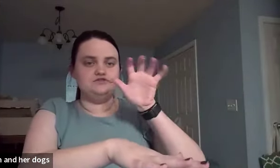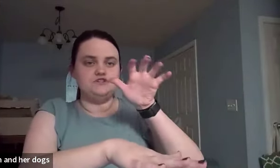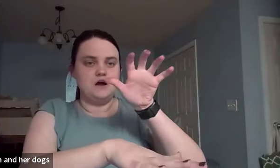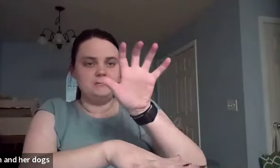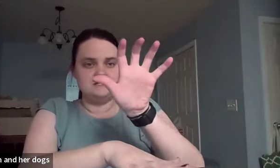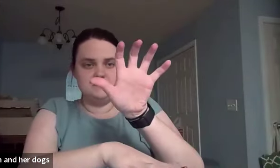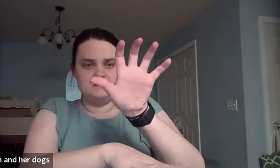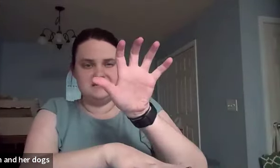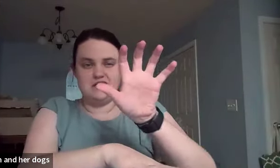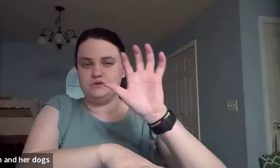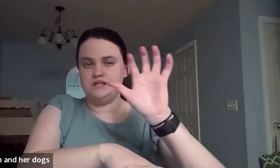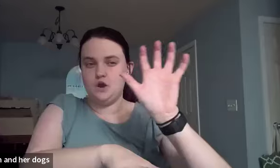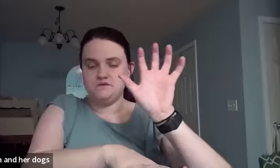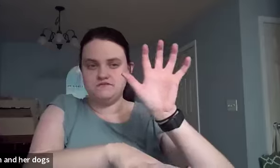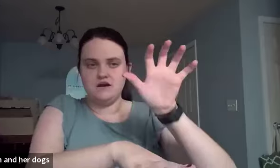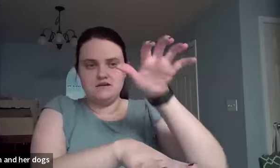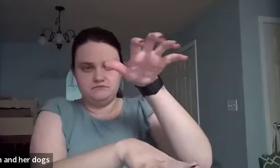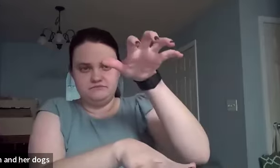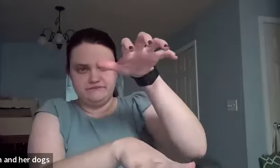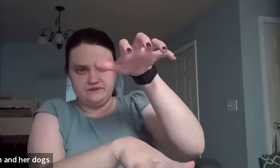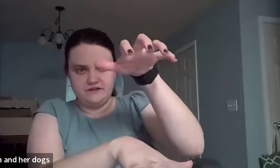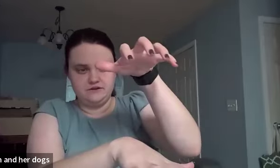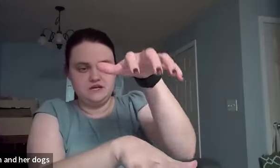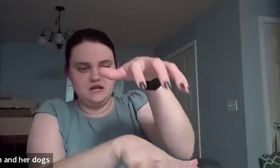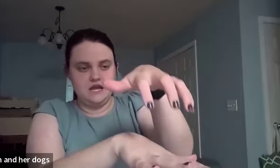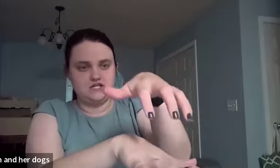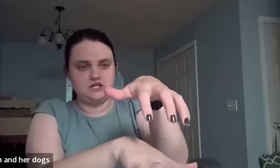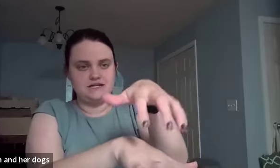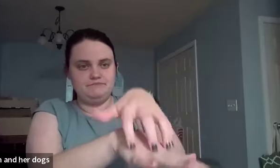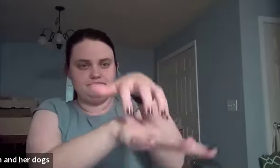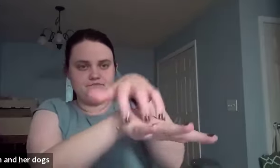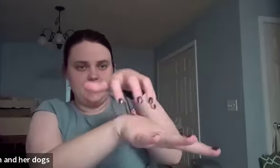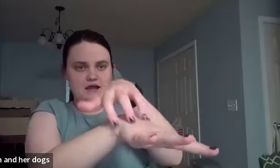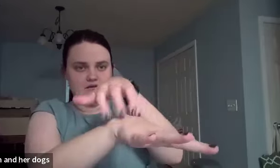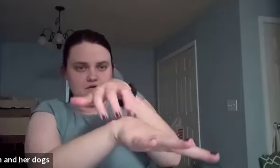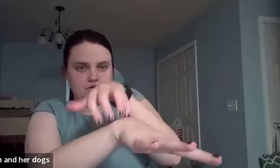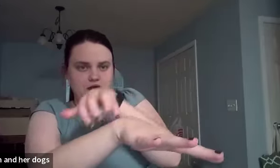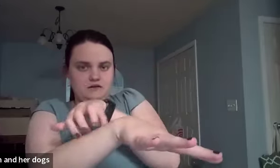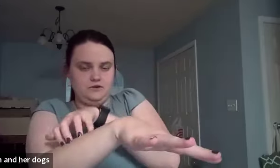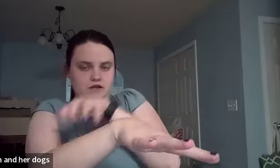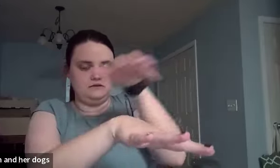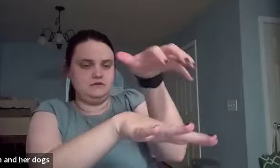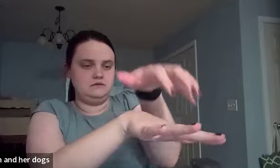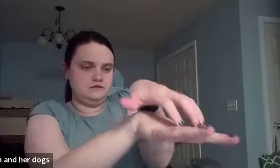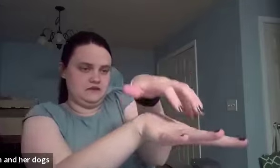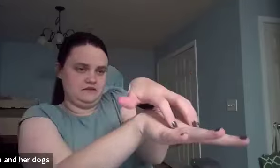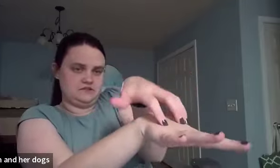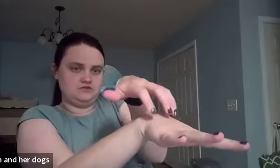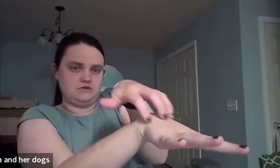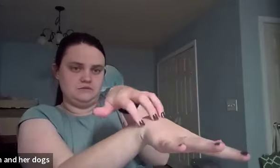your dominant is going to be this kind of really open 5, bent fingers, and you're going to pat on the back of your hand like this,